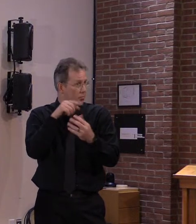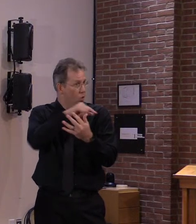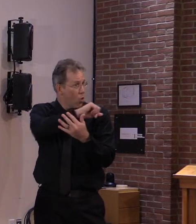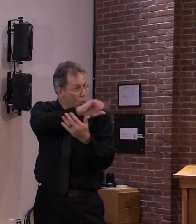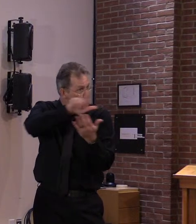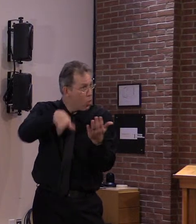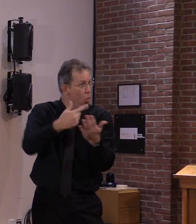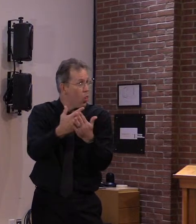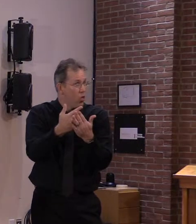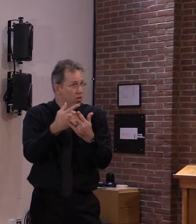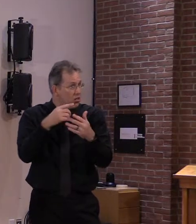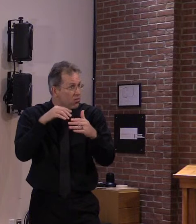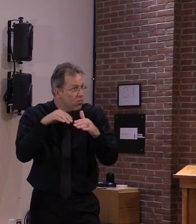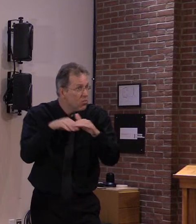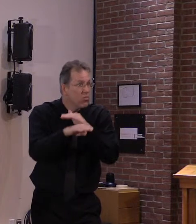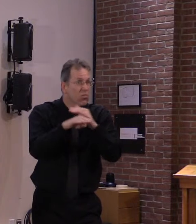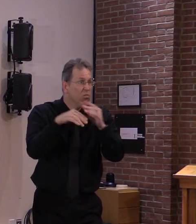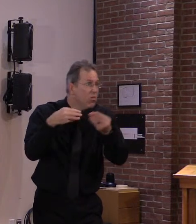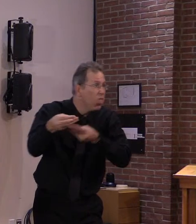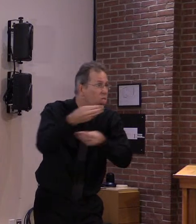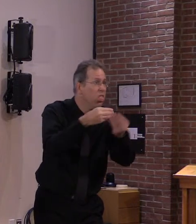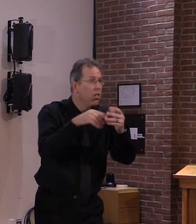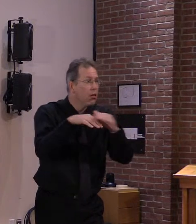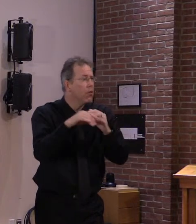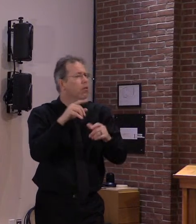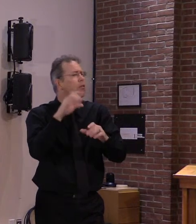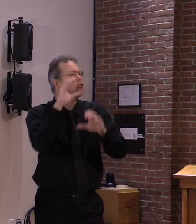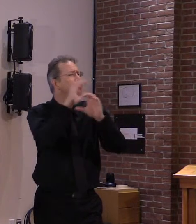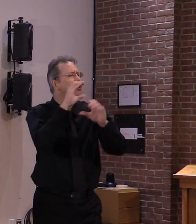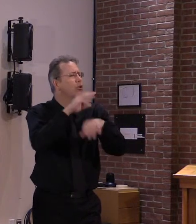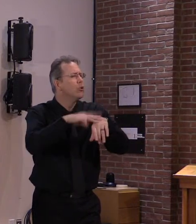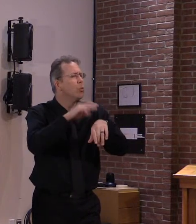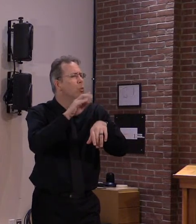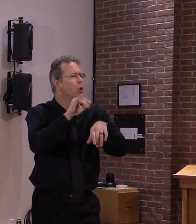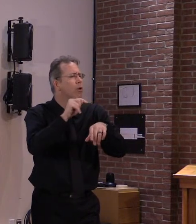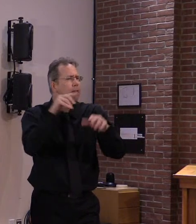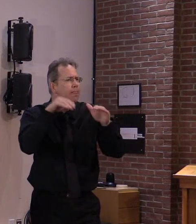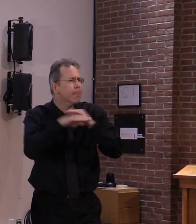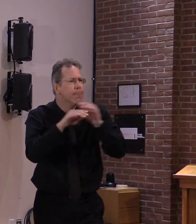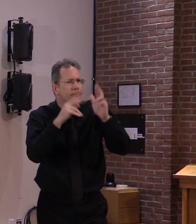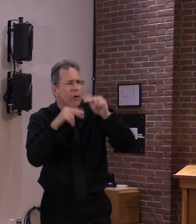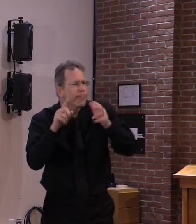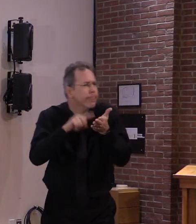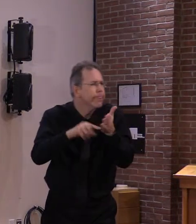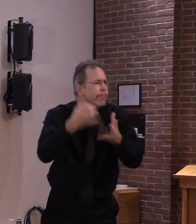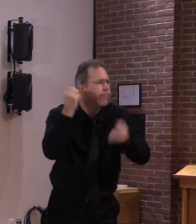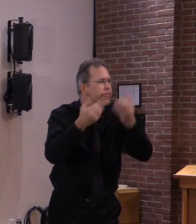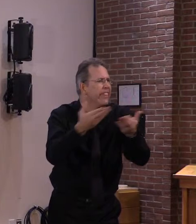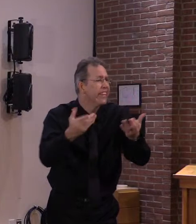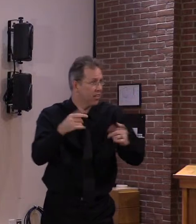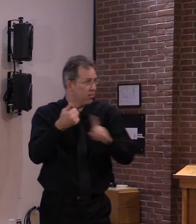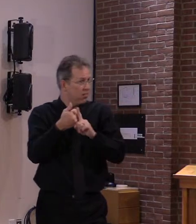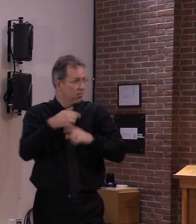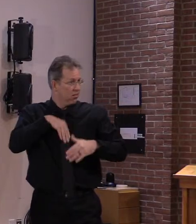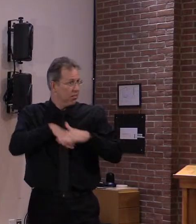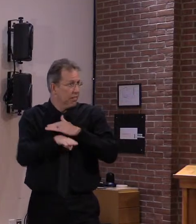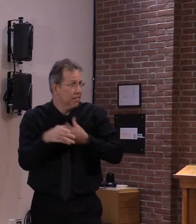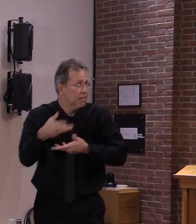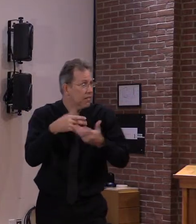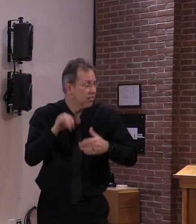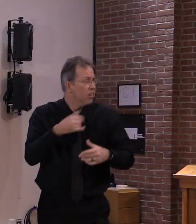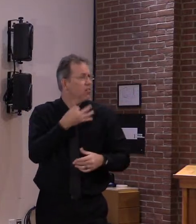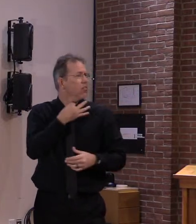strict. And as the weather has cooled off and the rate of disease in the communities has